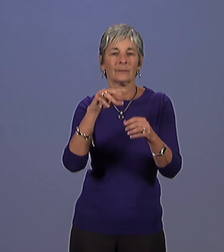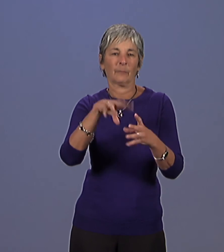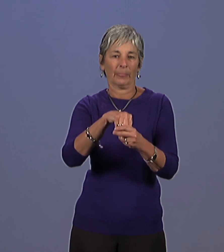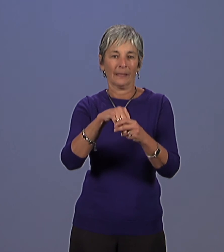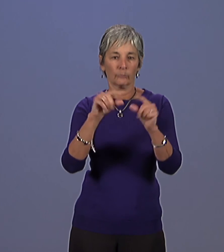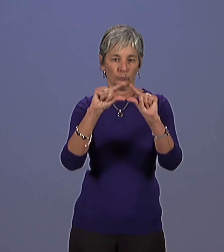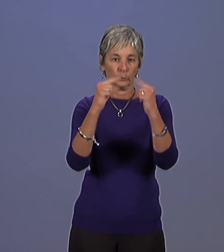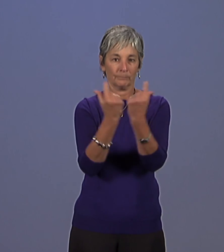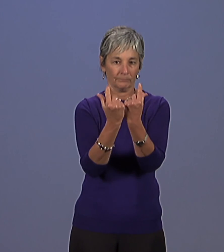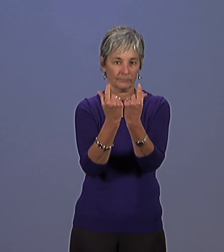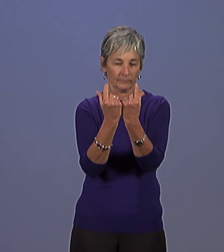that group?